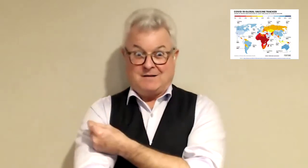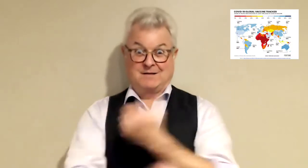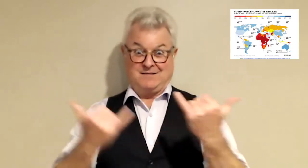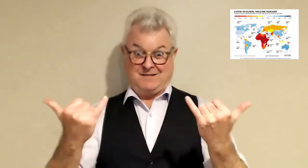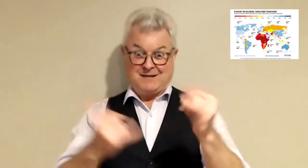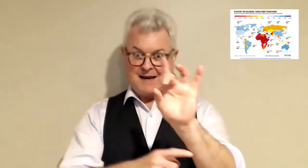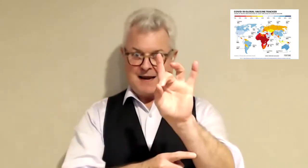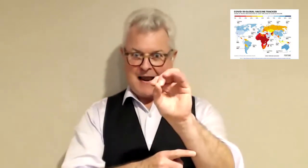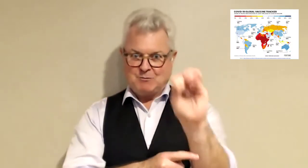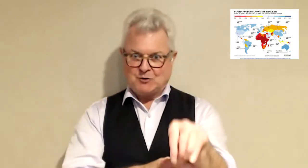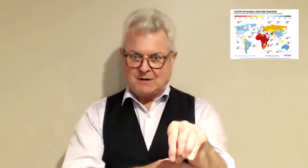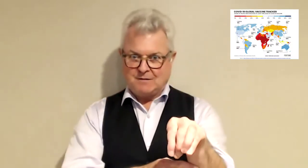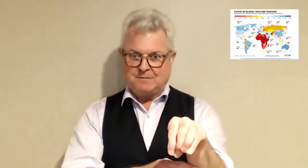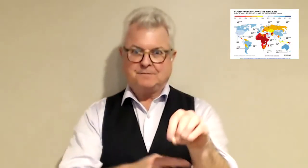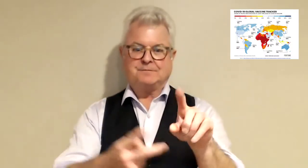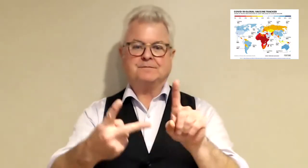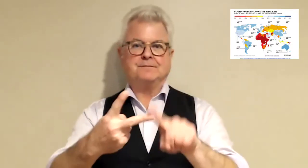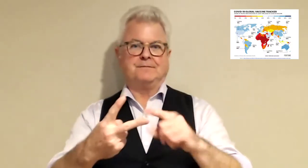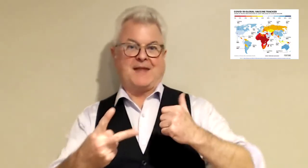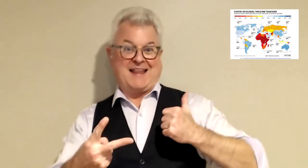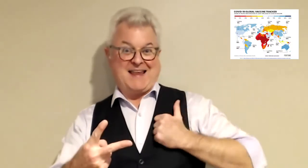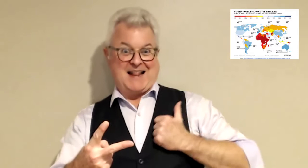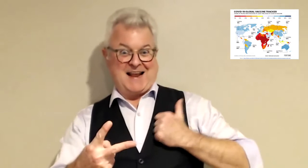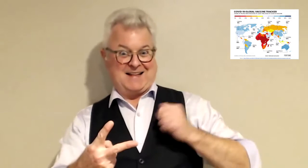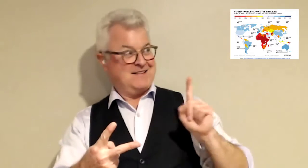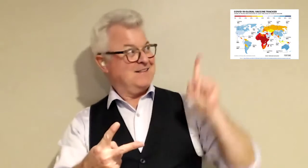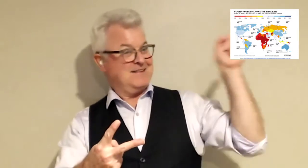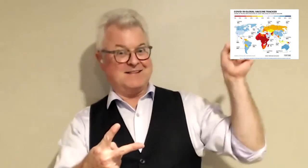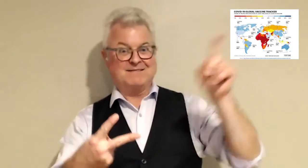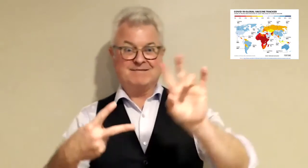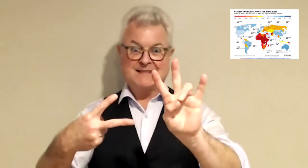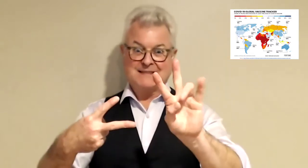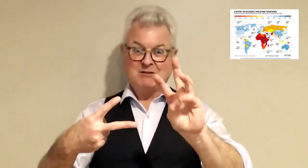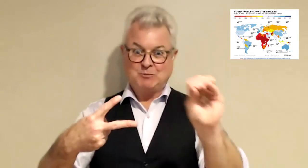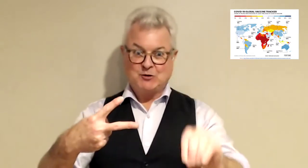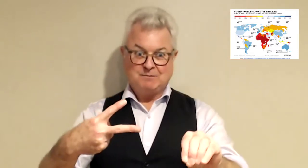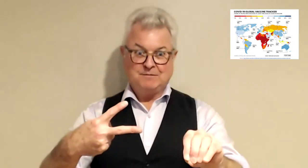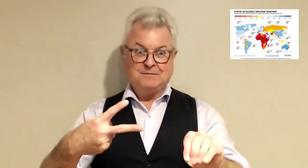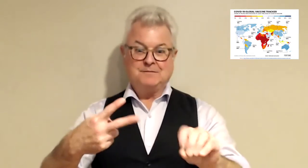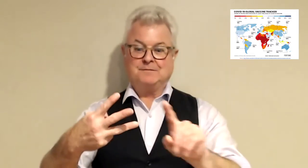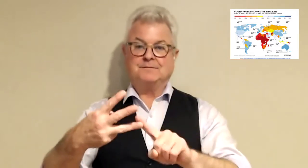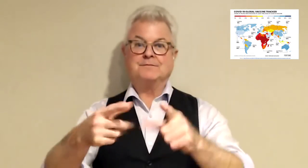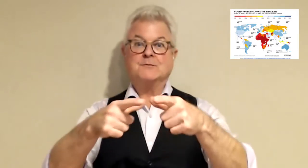Spain, those that were fully vaccinated is at 86%. Canada is at